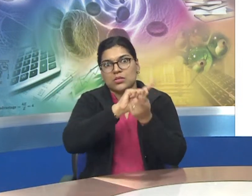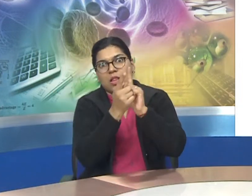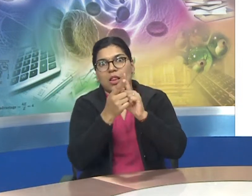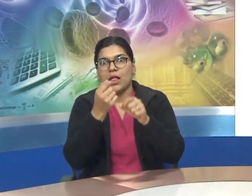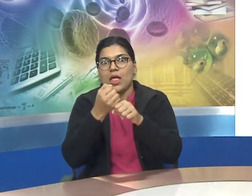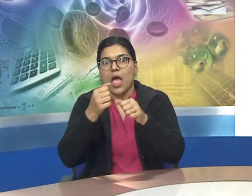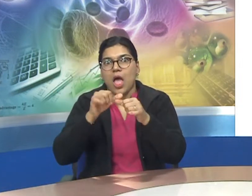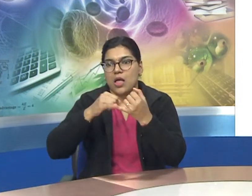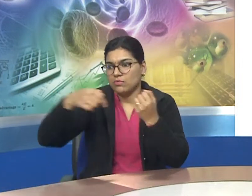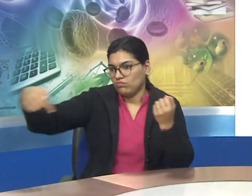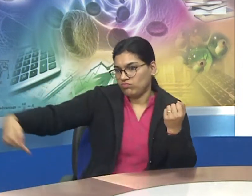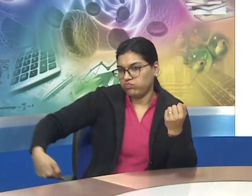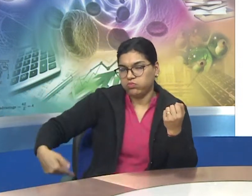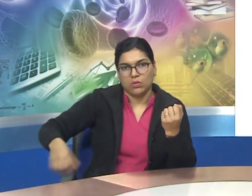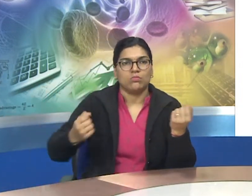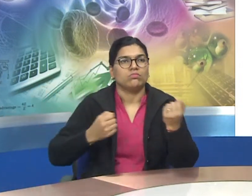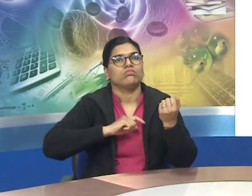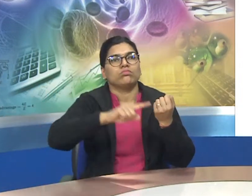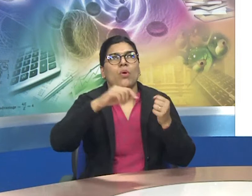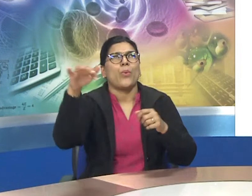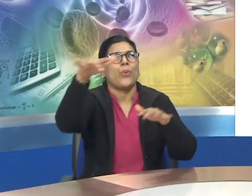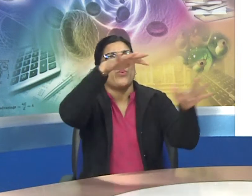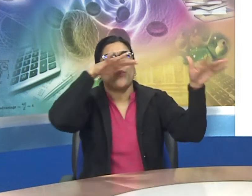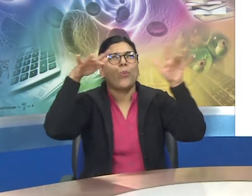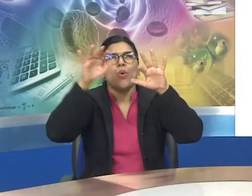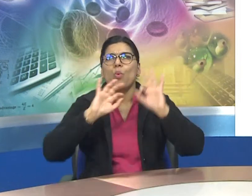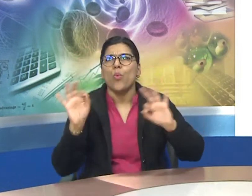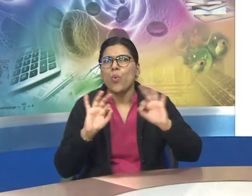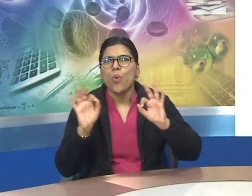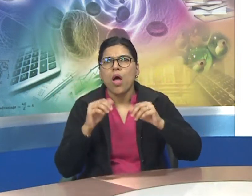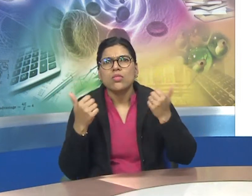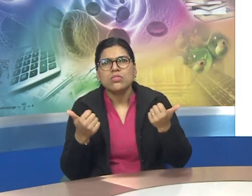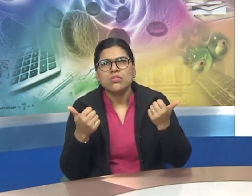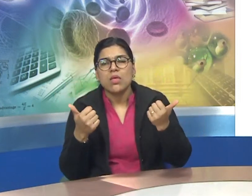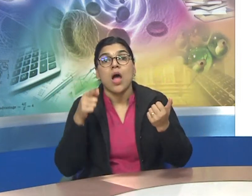Just like petrol or CNG gas,